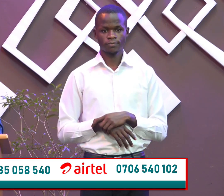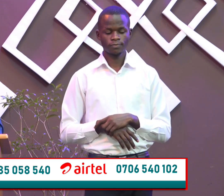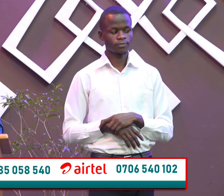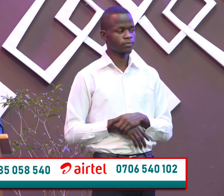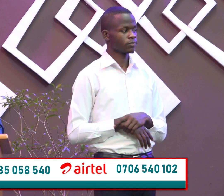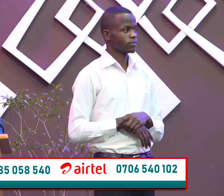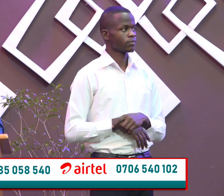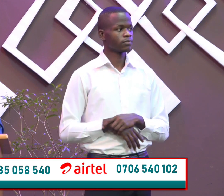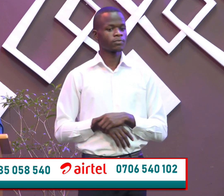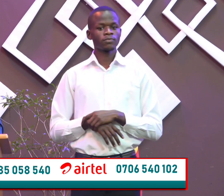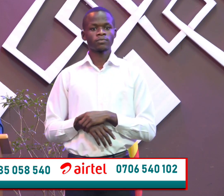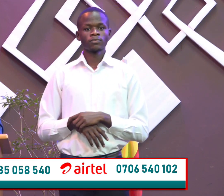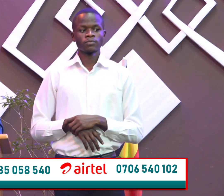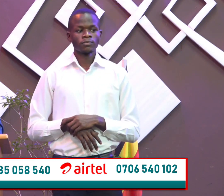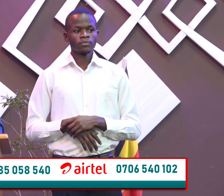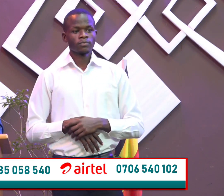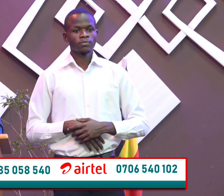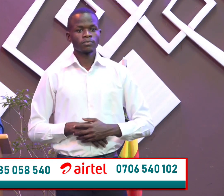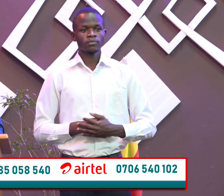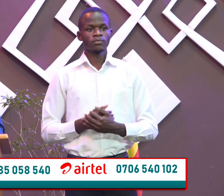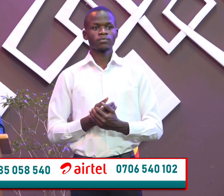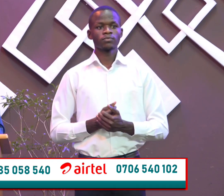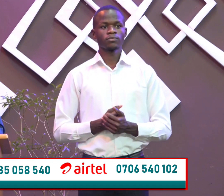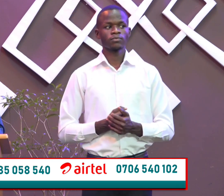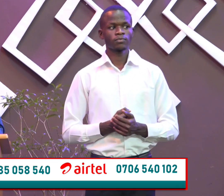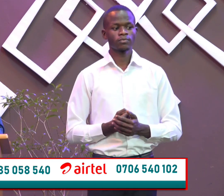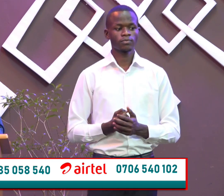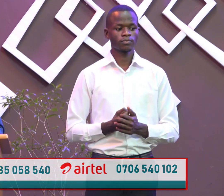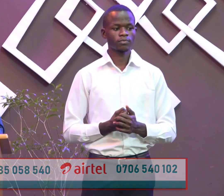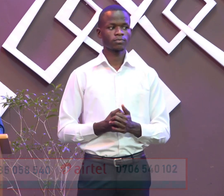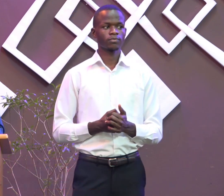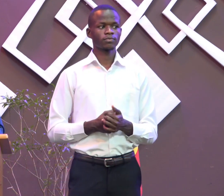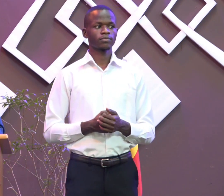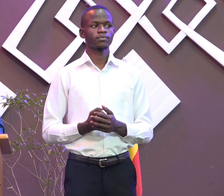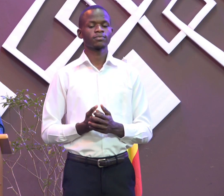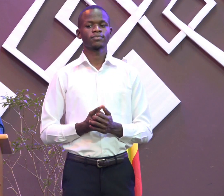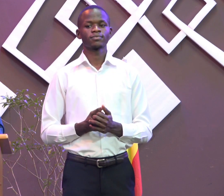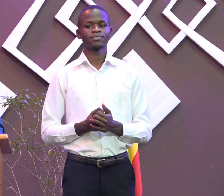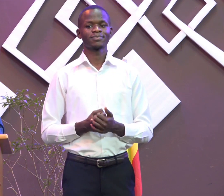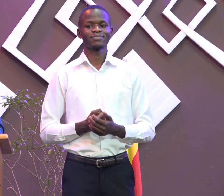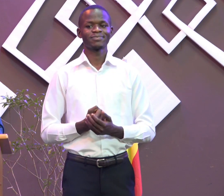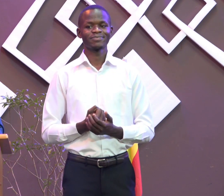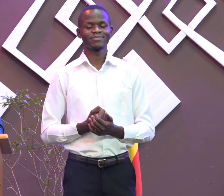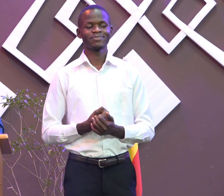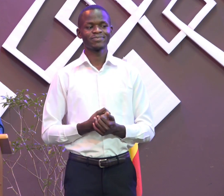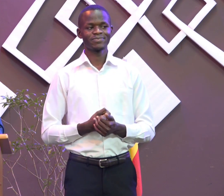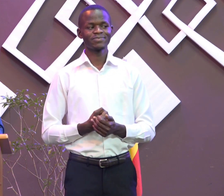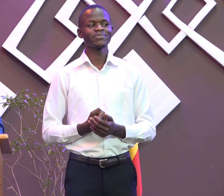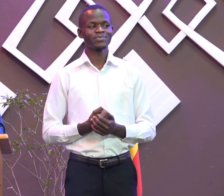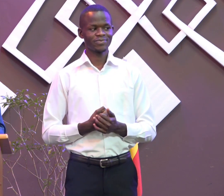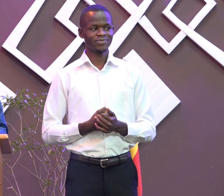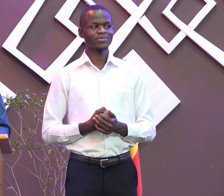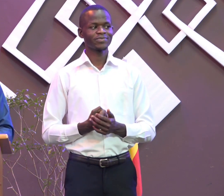zituse mugwanika lye kanisa. Pastor's money has already reached the church treasury.